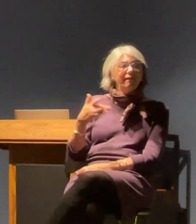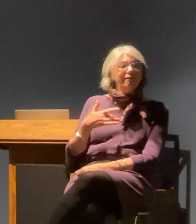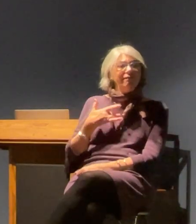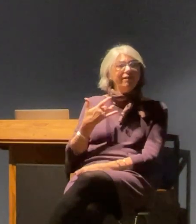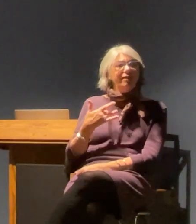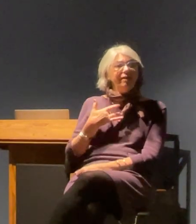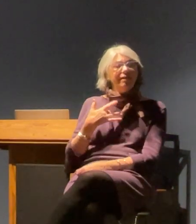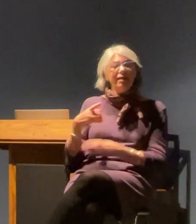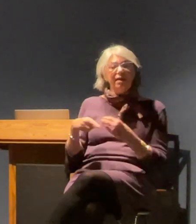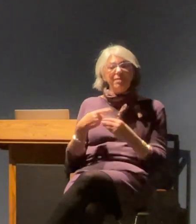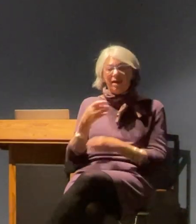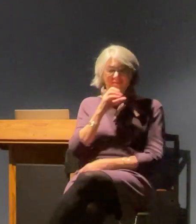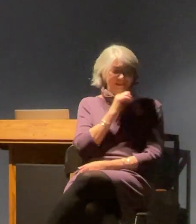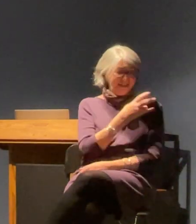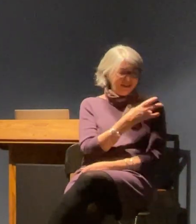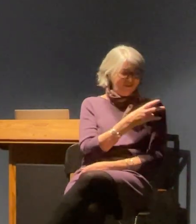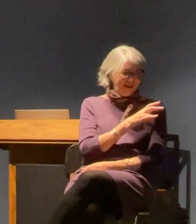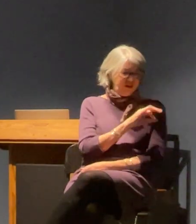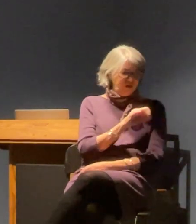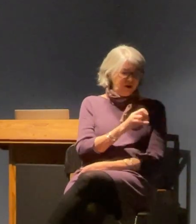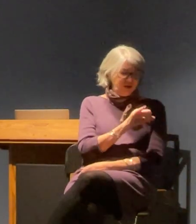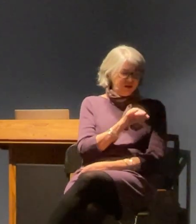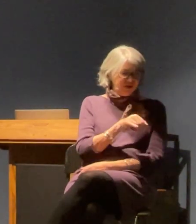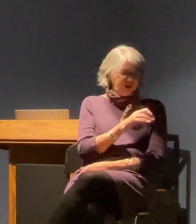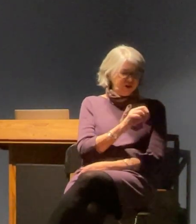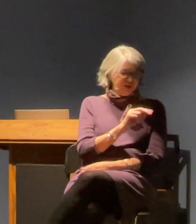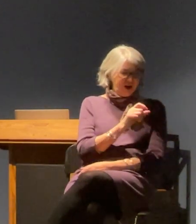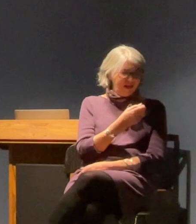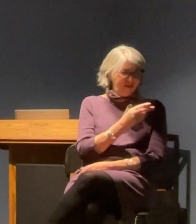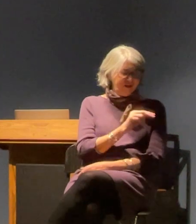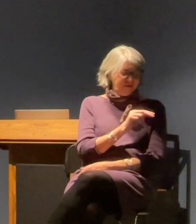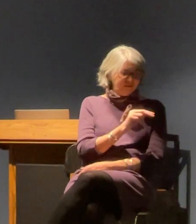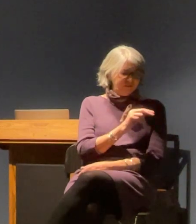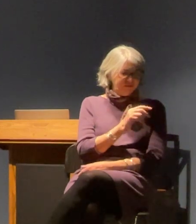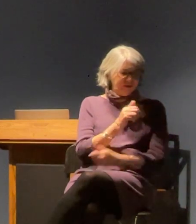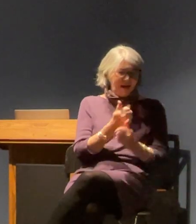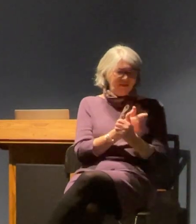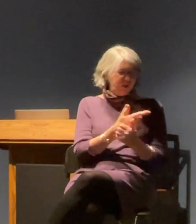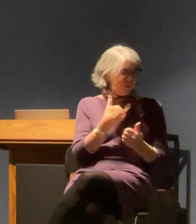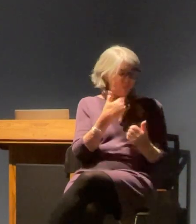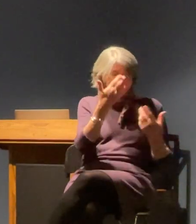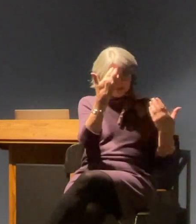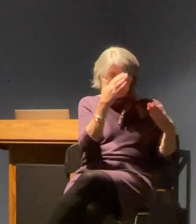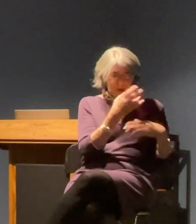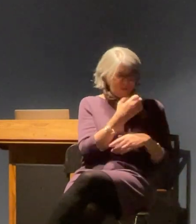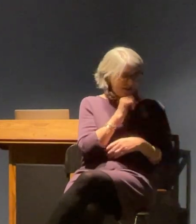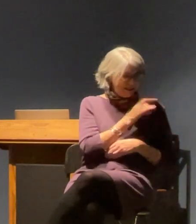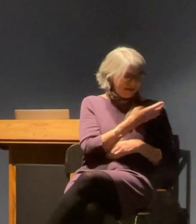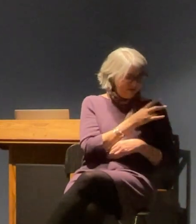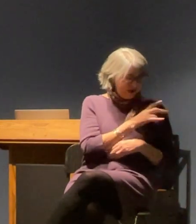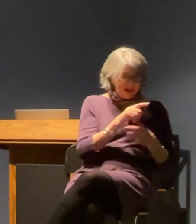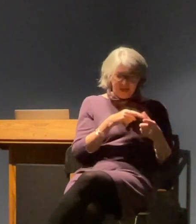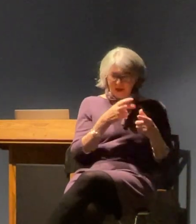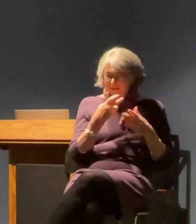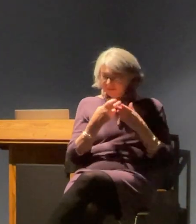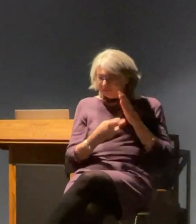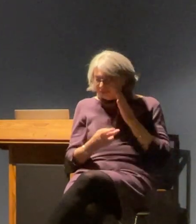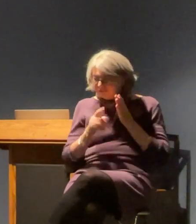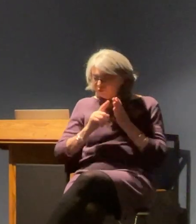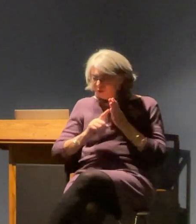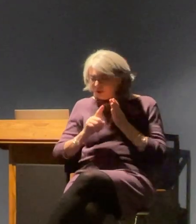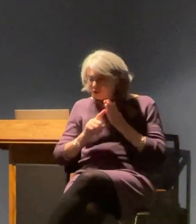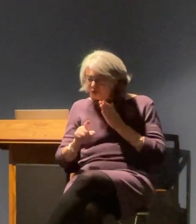feel about 17-year-old Jonathan in terms of all the things you didn't know when you were 17, and then you went and delved into this research?